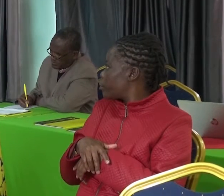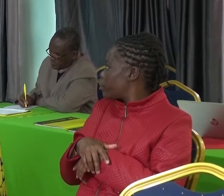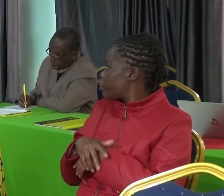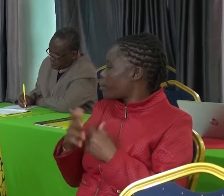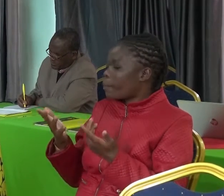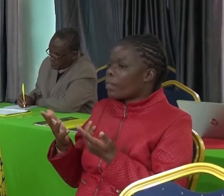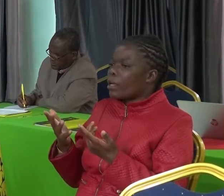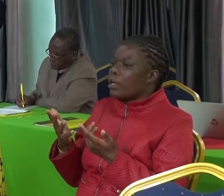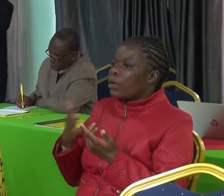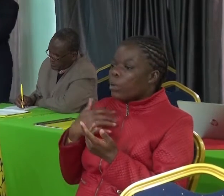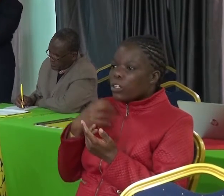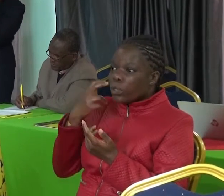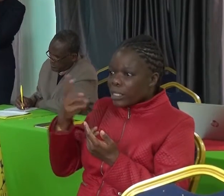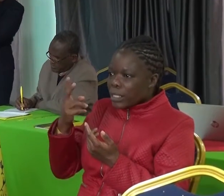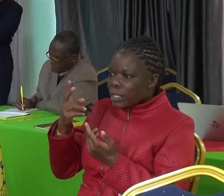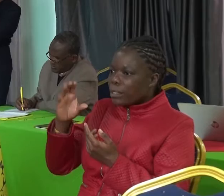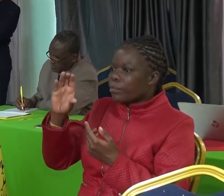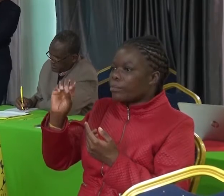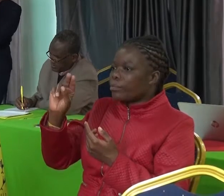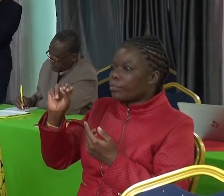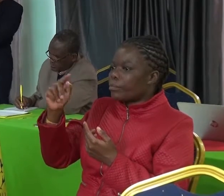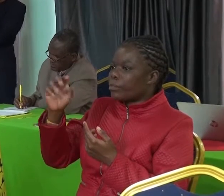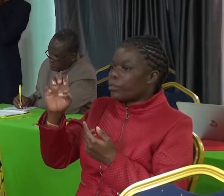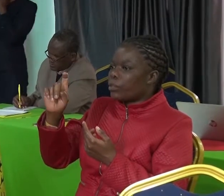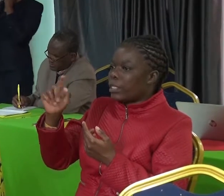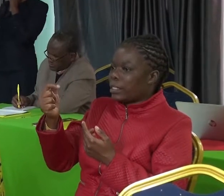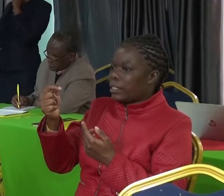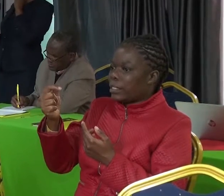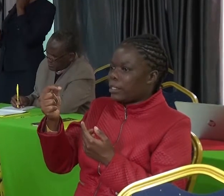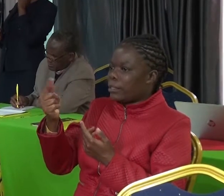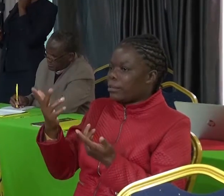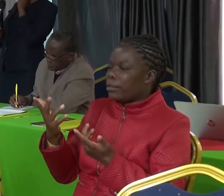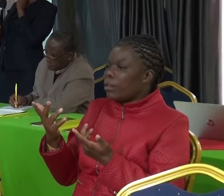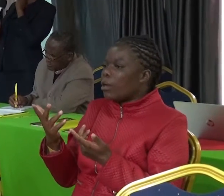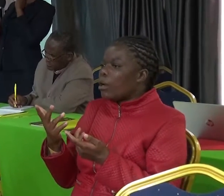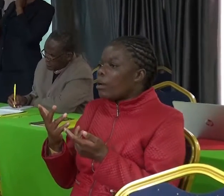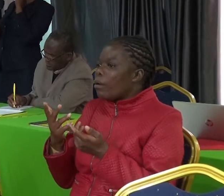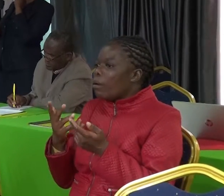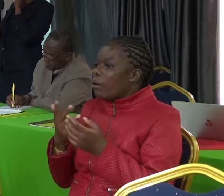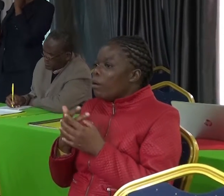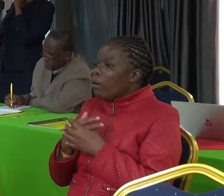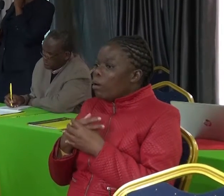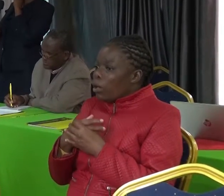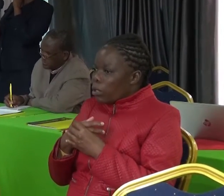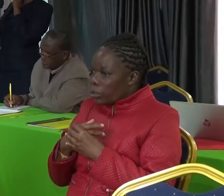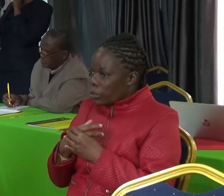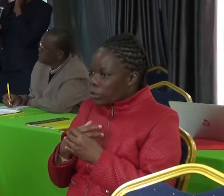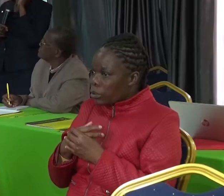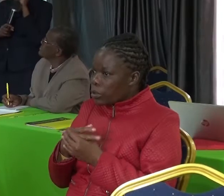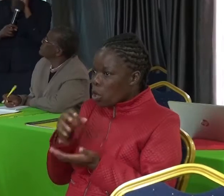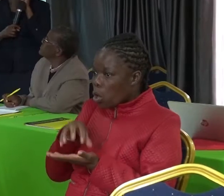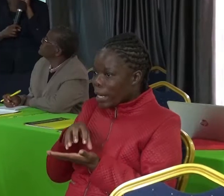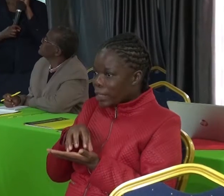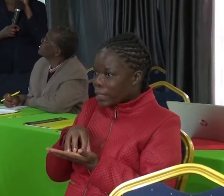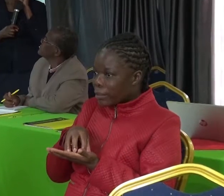So we wanted to see what is the context, the process and the content. So the context is where the learning